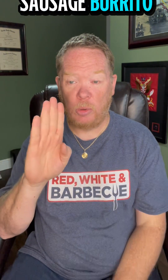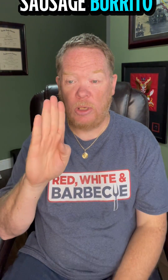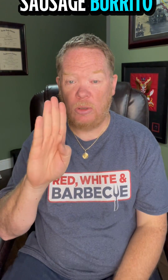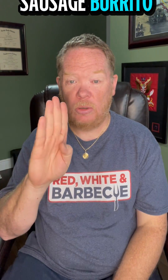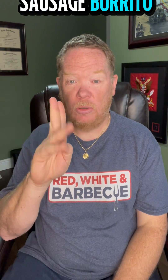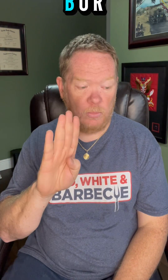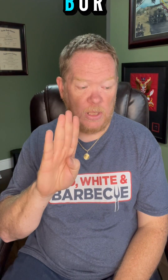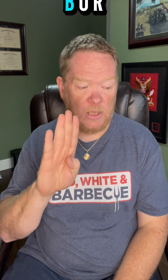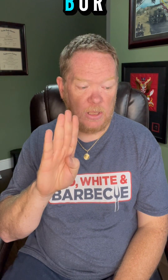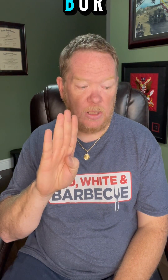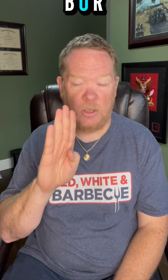burrito,